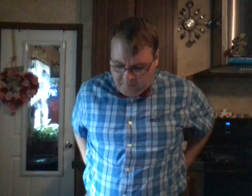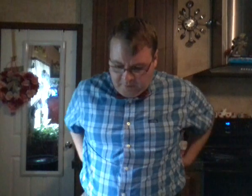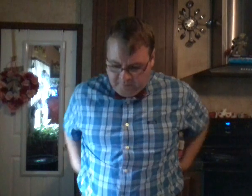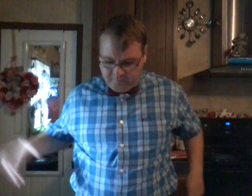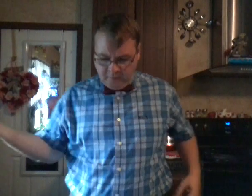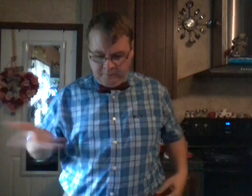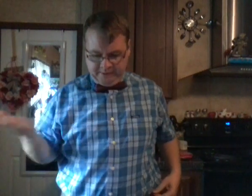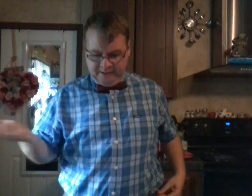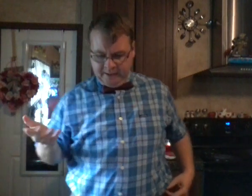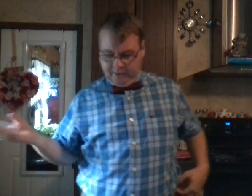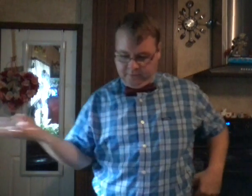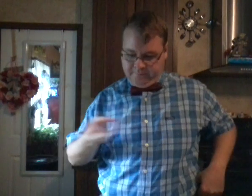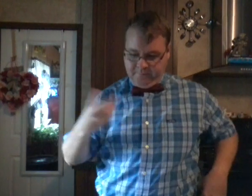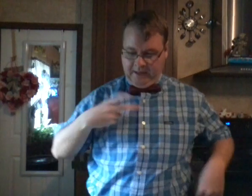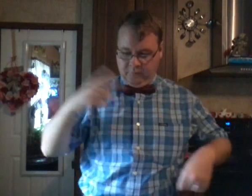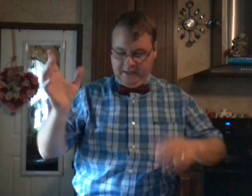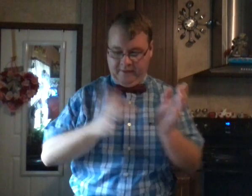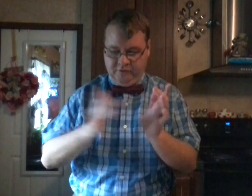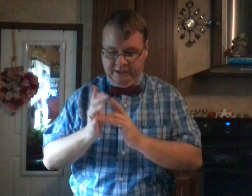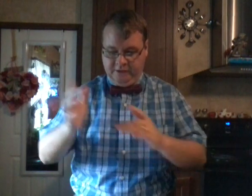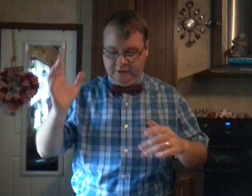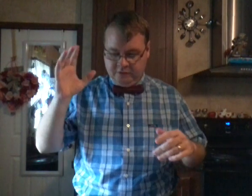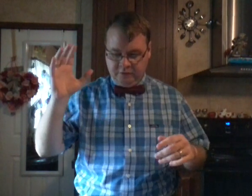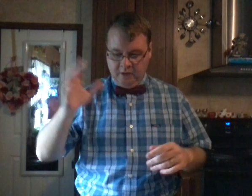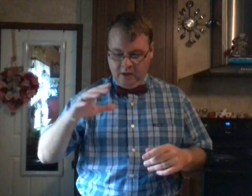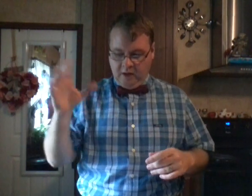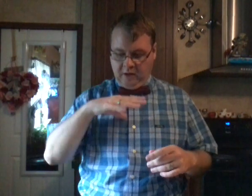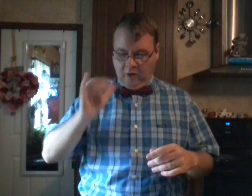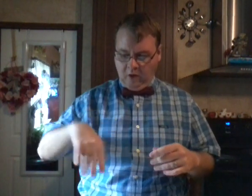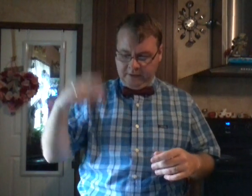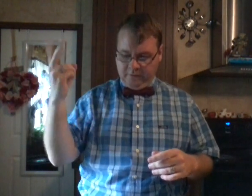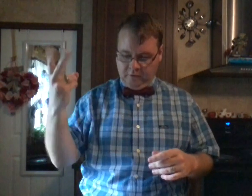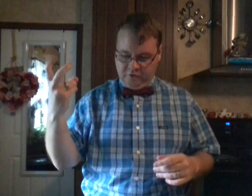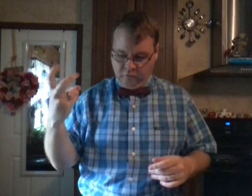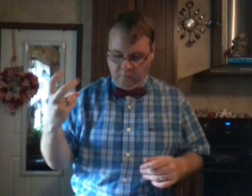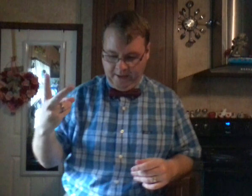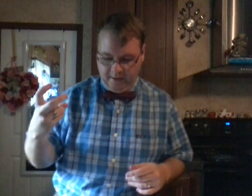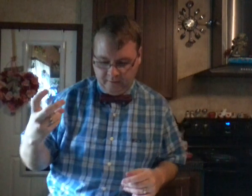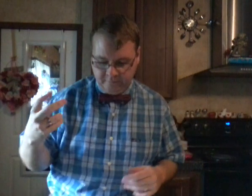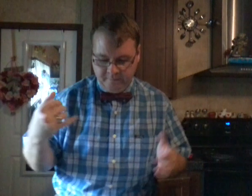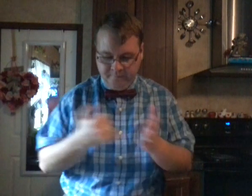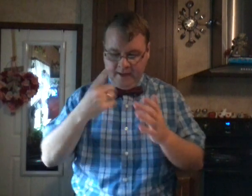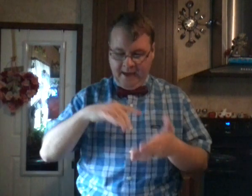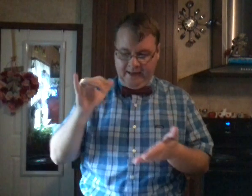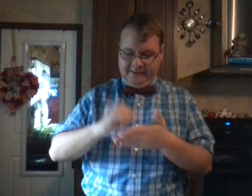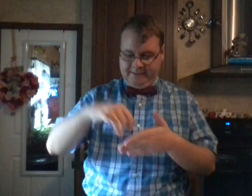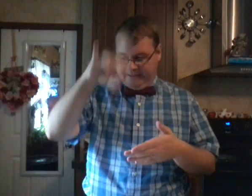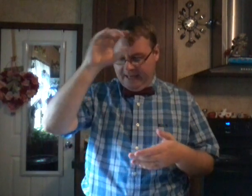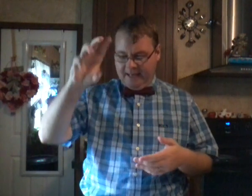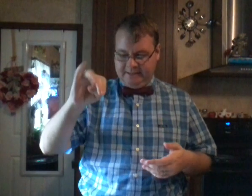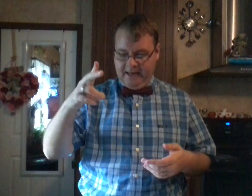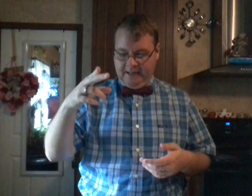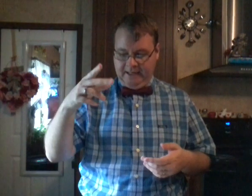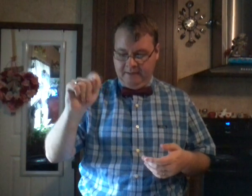But here, like we have Jesus calling those twelve, and it says that he